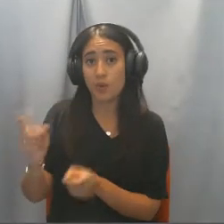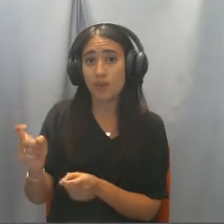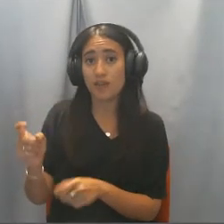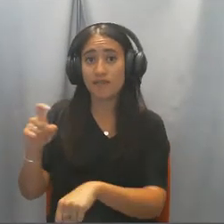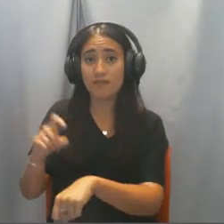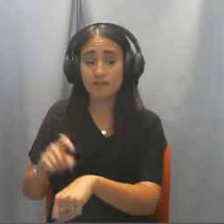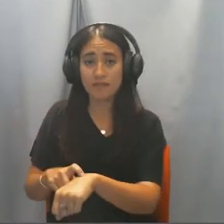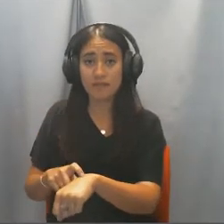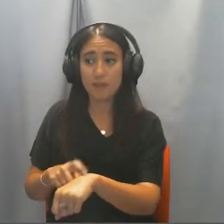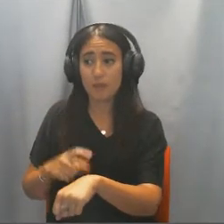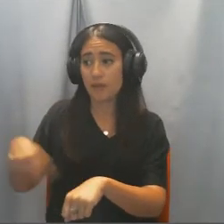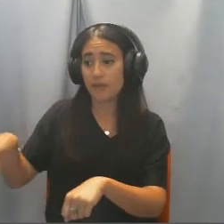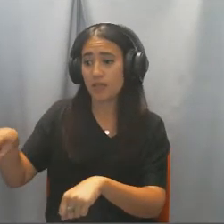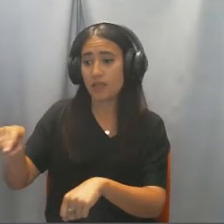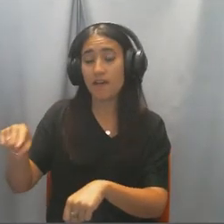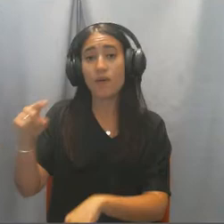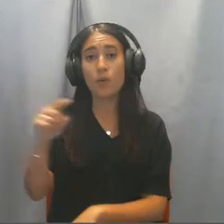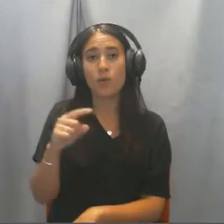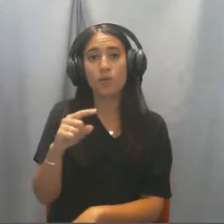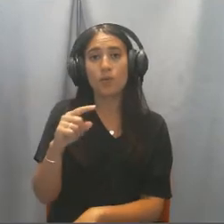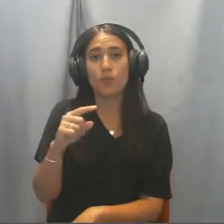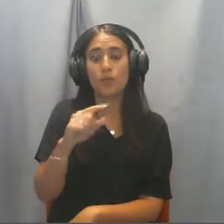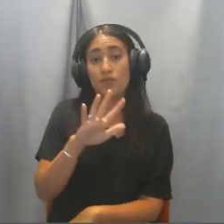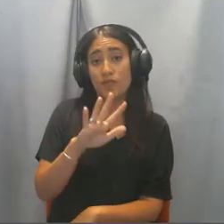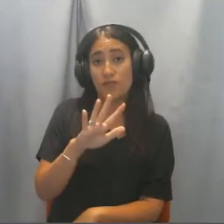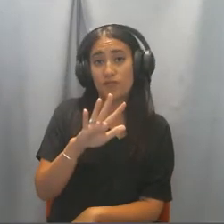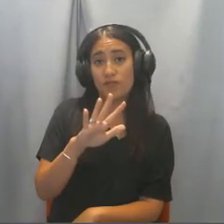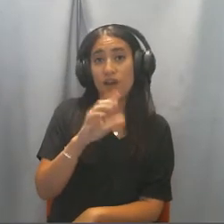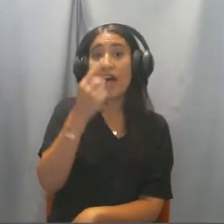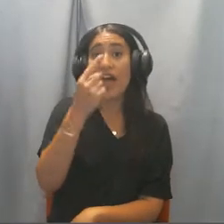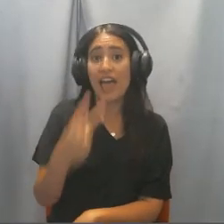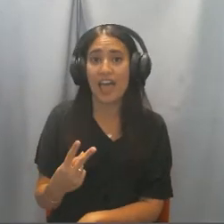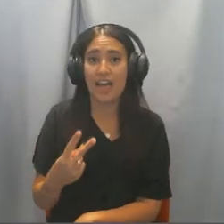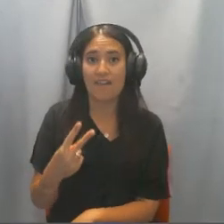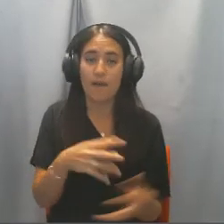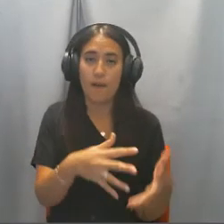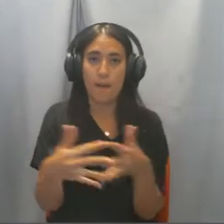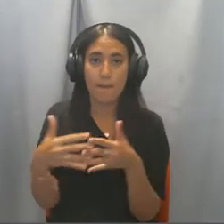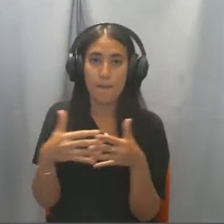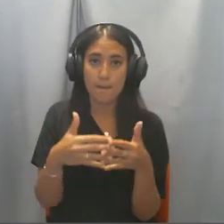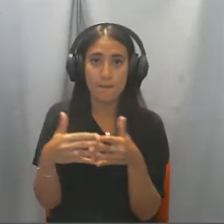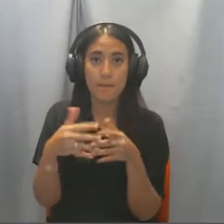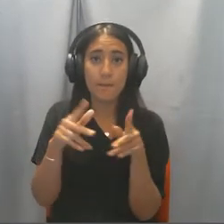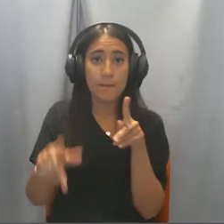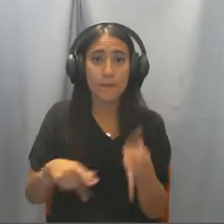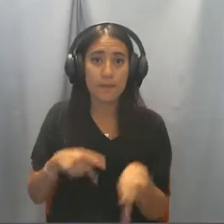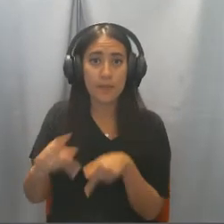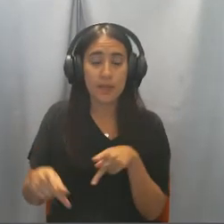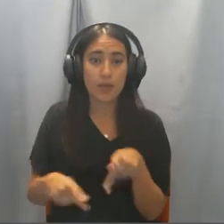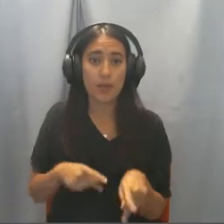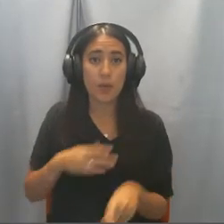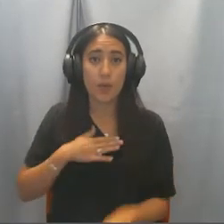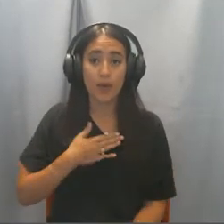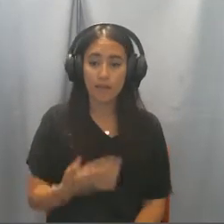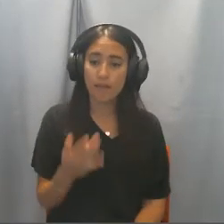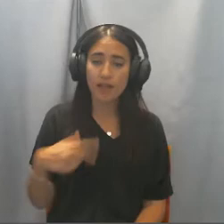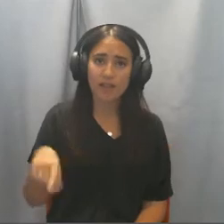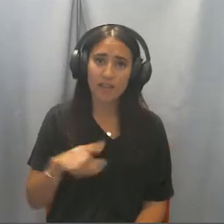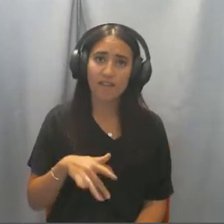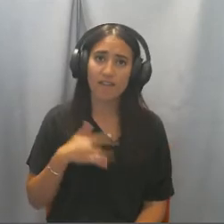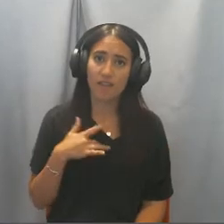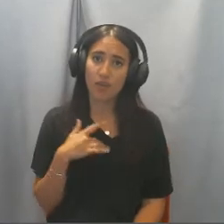report that they're lonely. And we know that you can be lonely in a crowd and you can be lonely in a